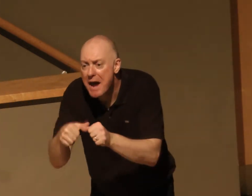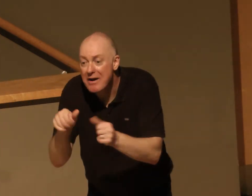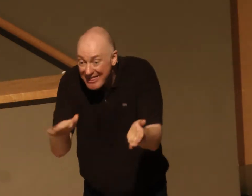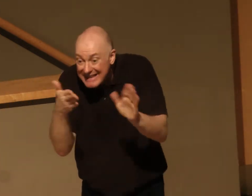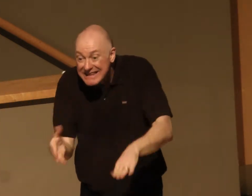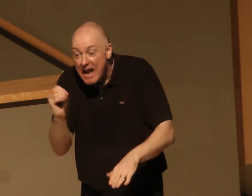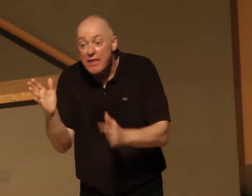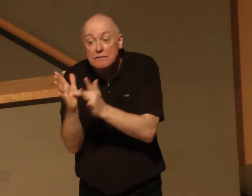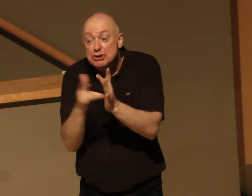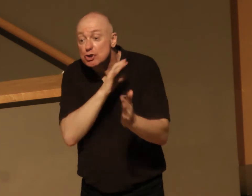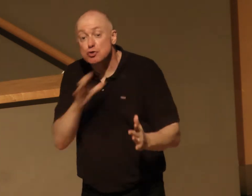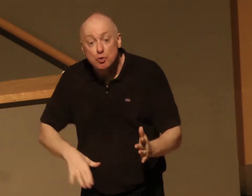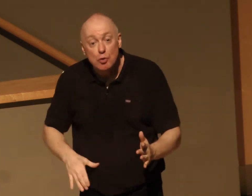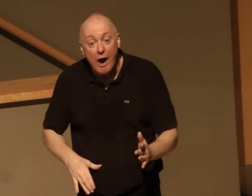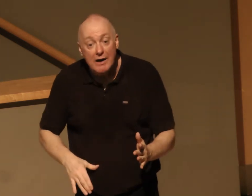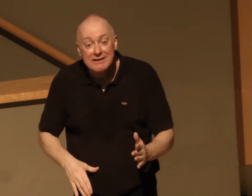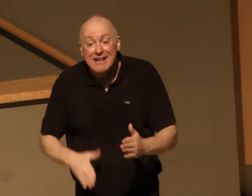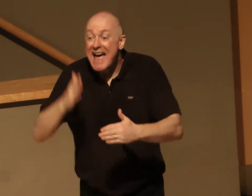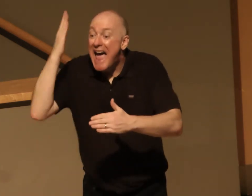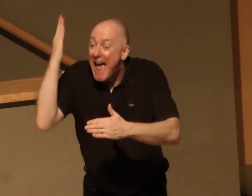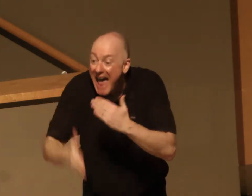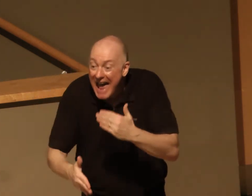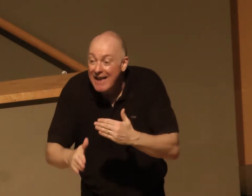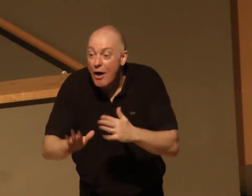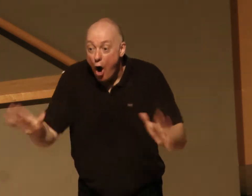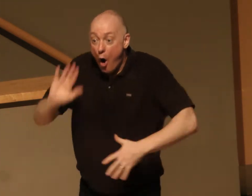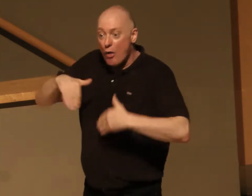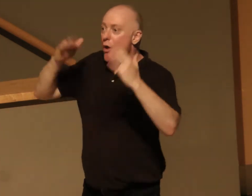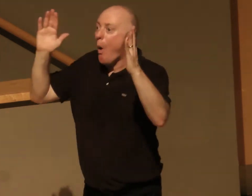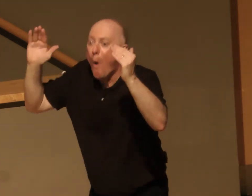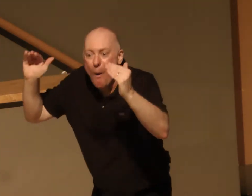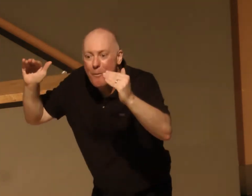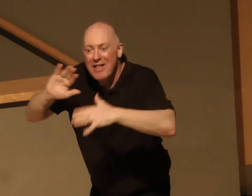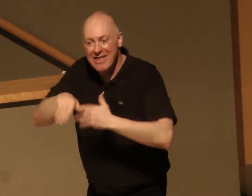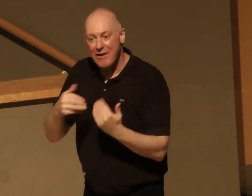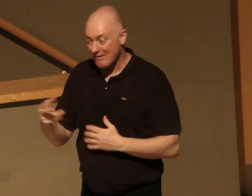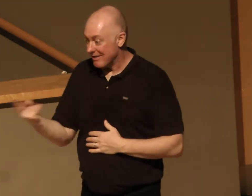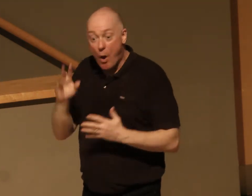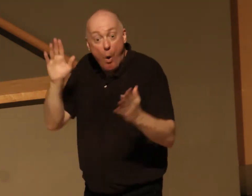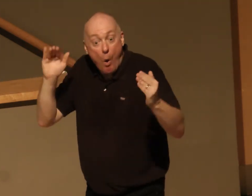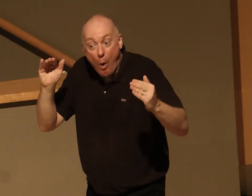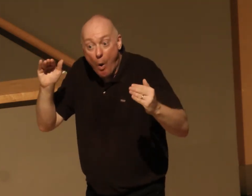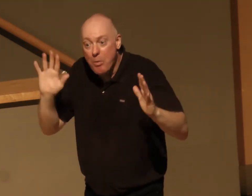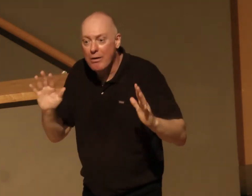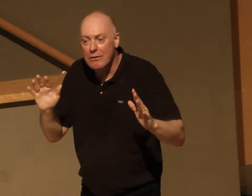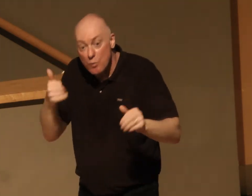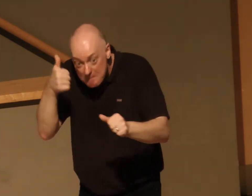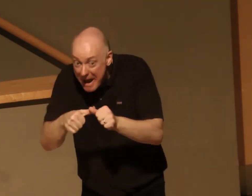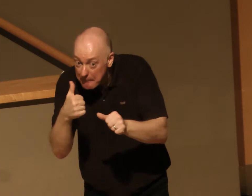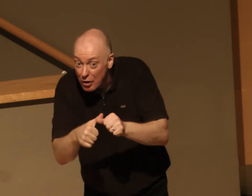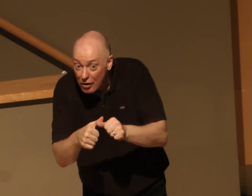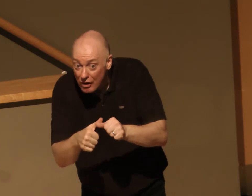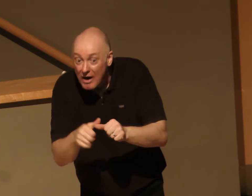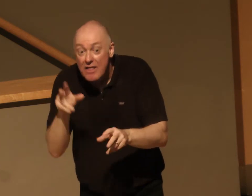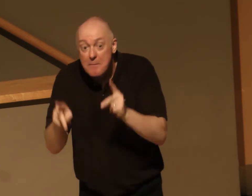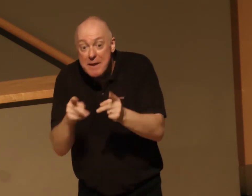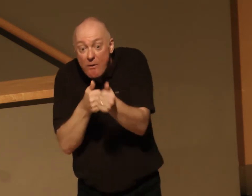of Jesus Christ put an end to all their messianic hopes and expectations. You have to remember that the people that were following Jesus